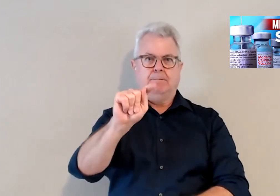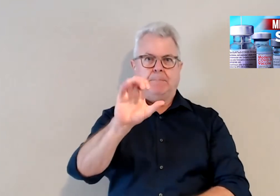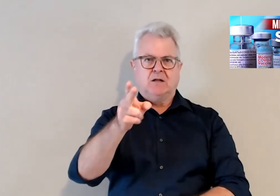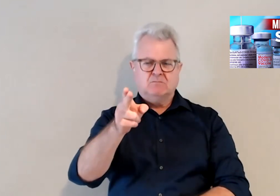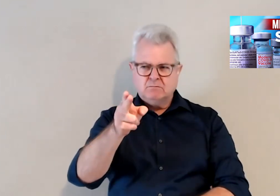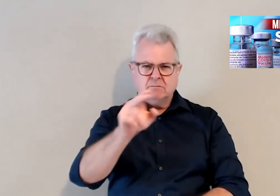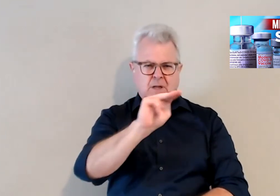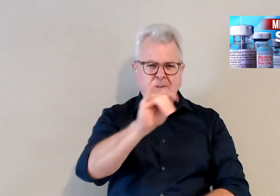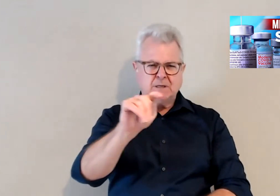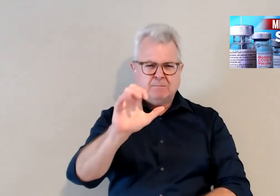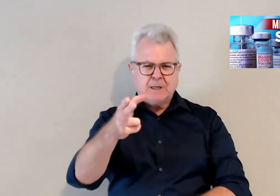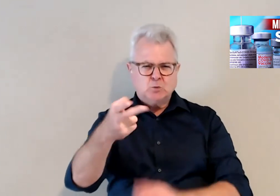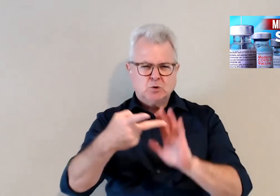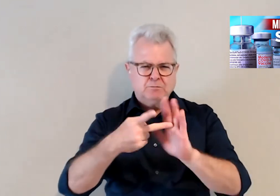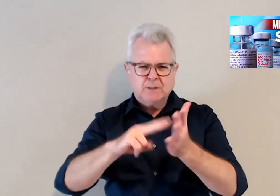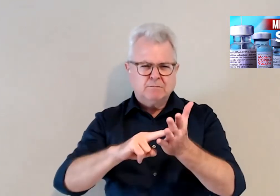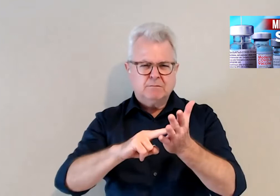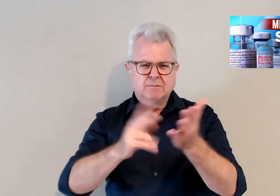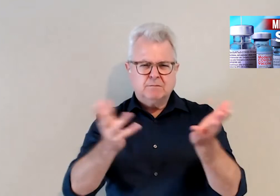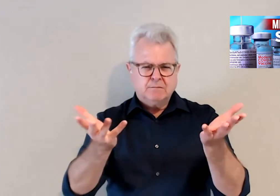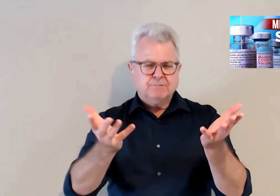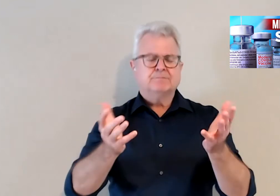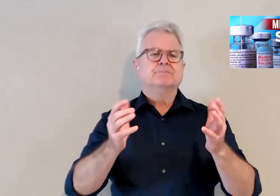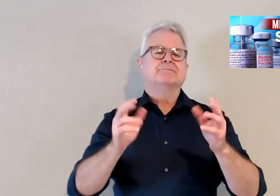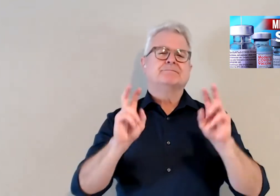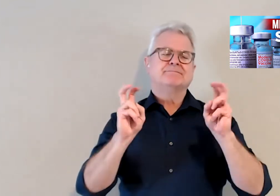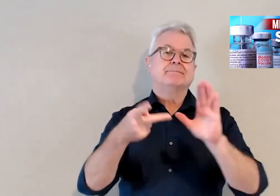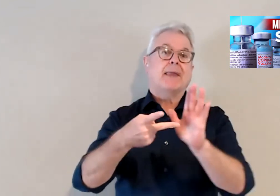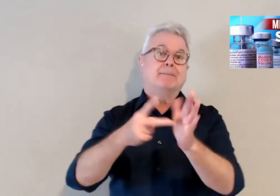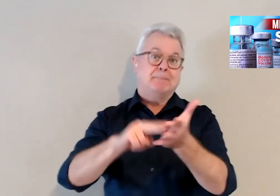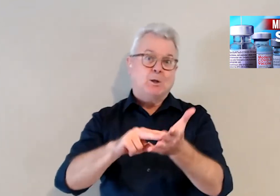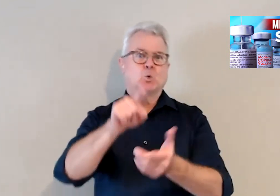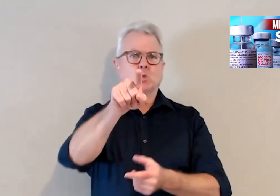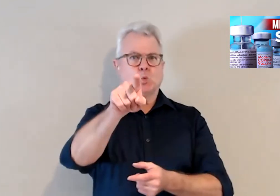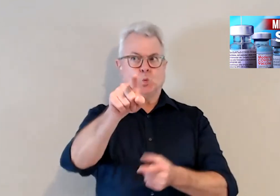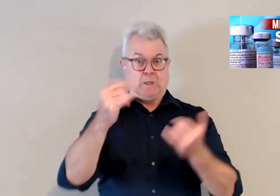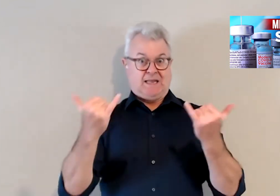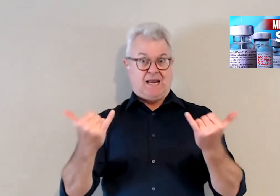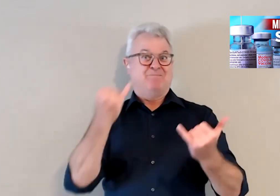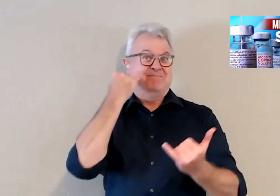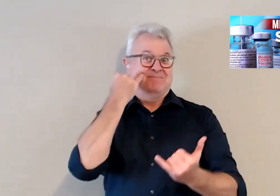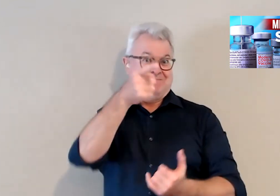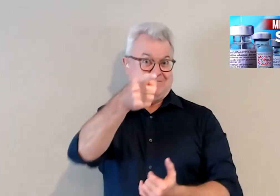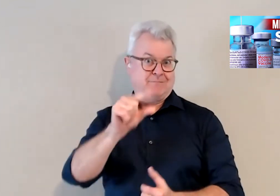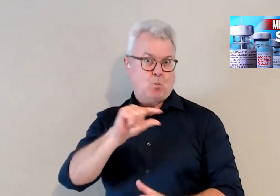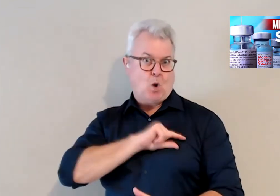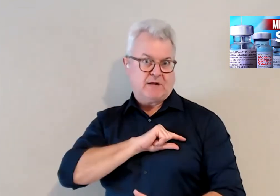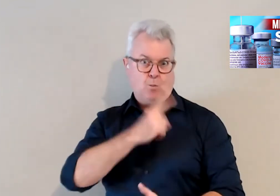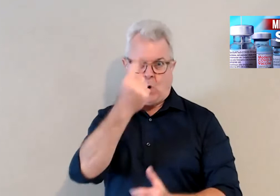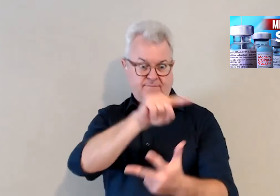program. So in other words, people are saying, well, what does that mean, the mix and match program? So I'm going to break it down for you. What it basically means